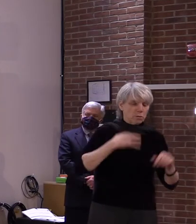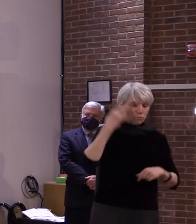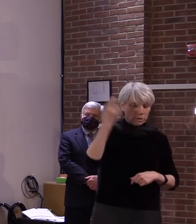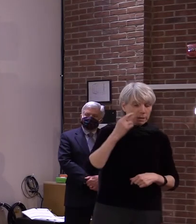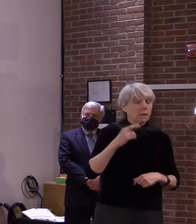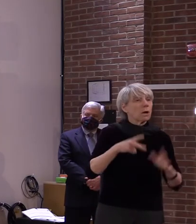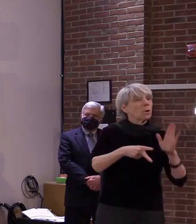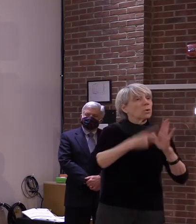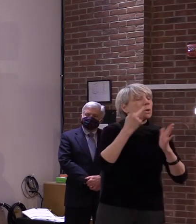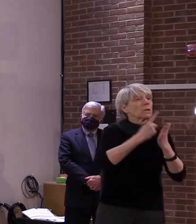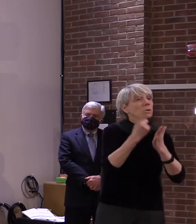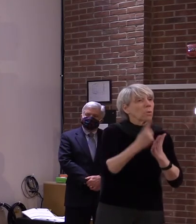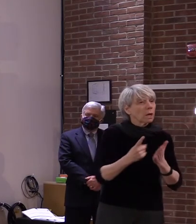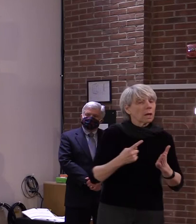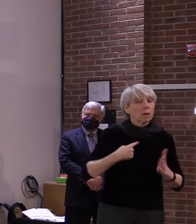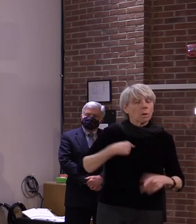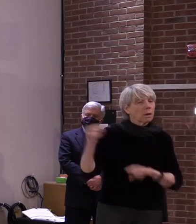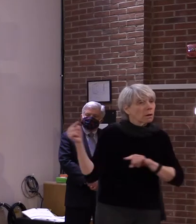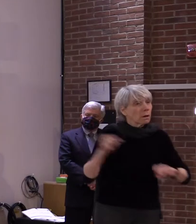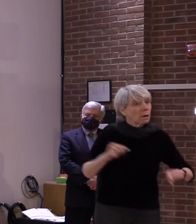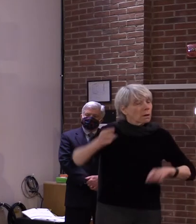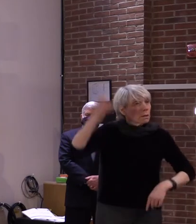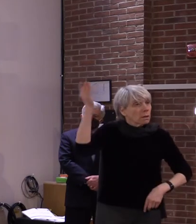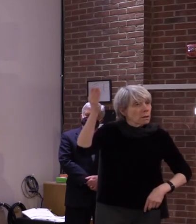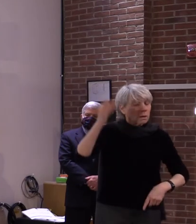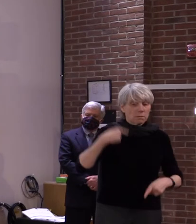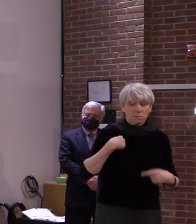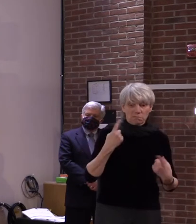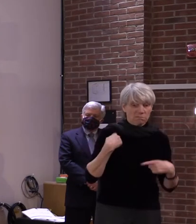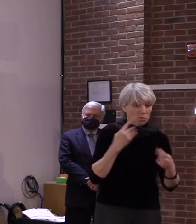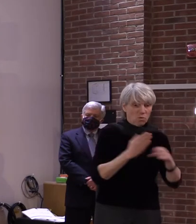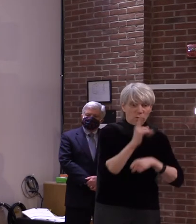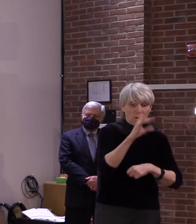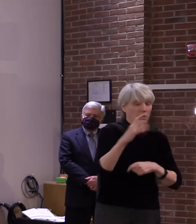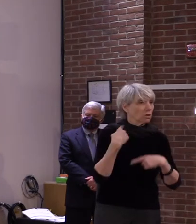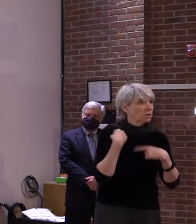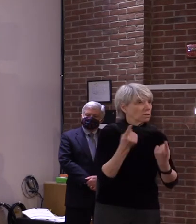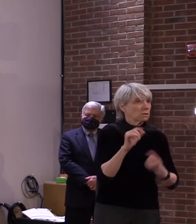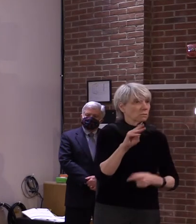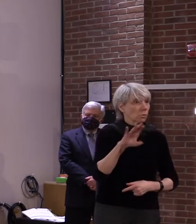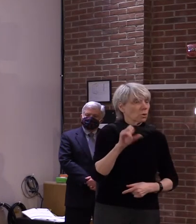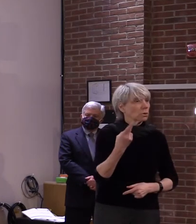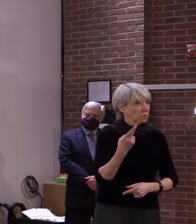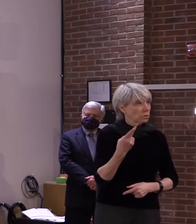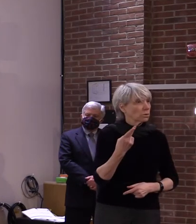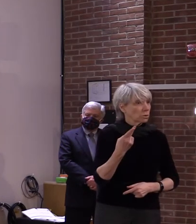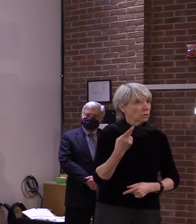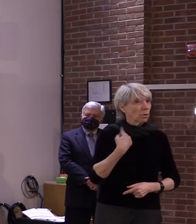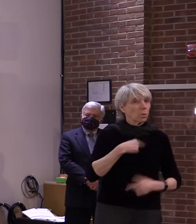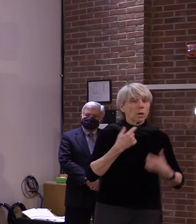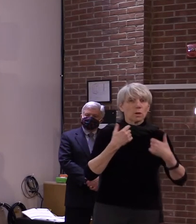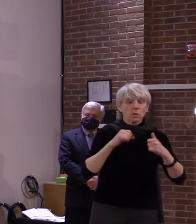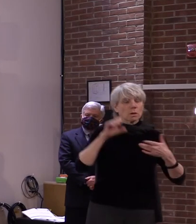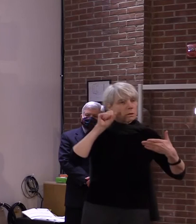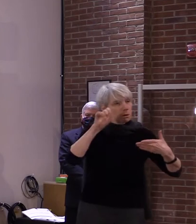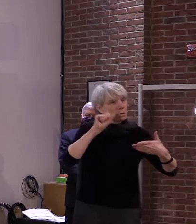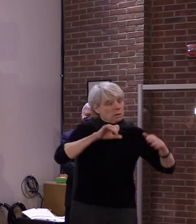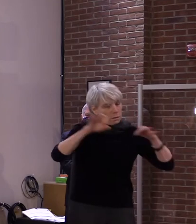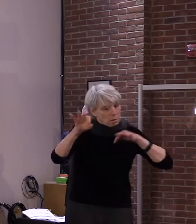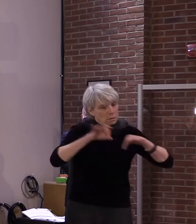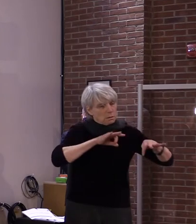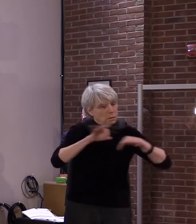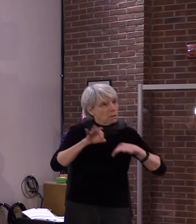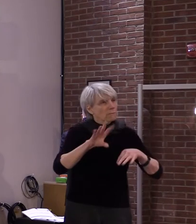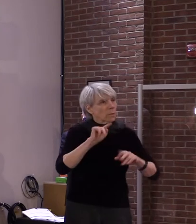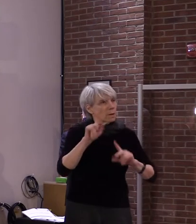know we've had over 100 of these since the very beginning to try and give vermonters details on what's happening with covet